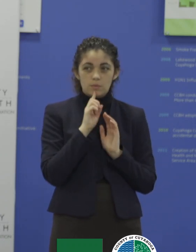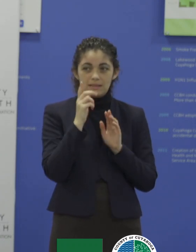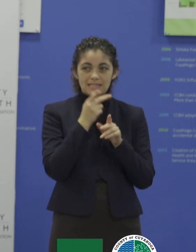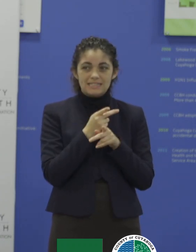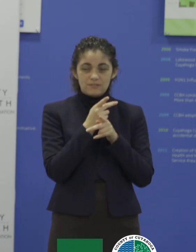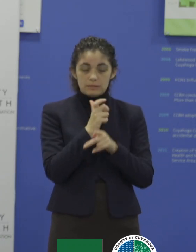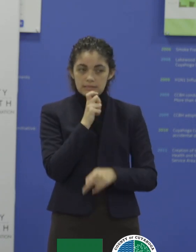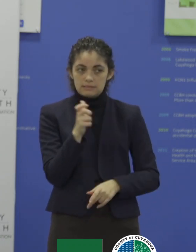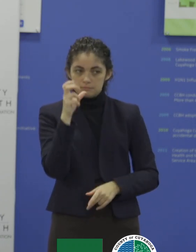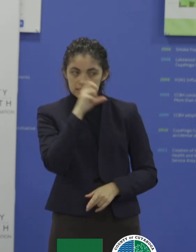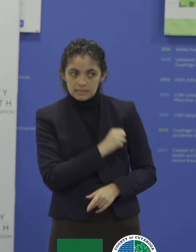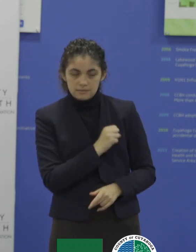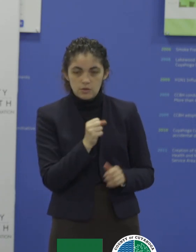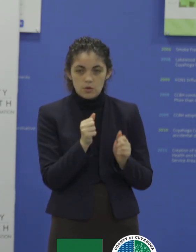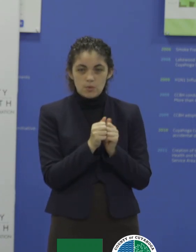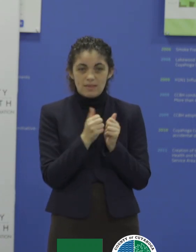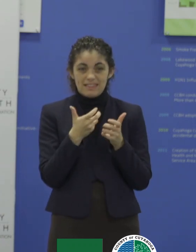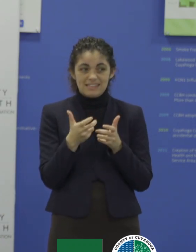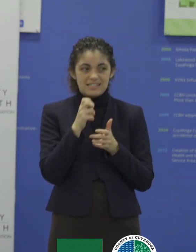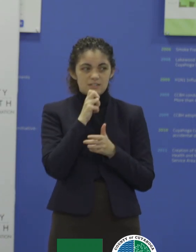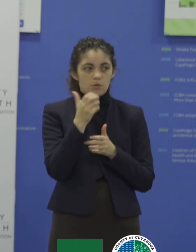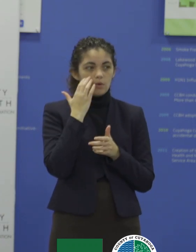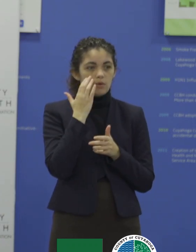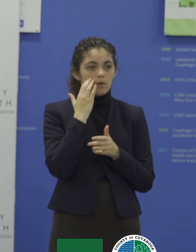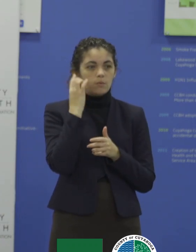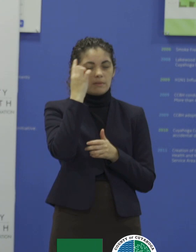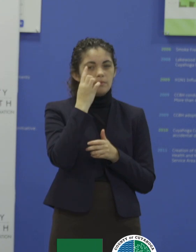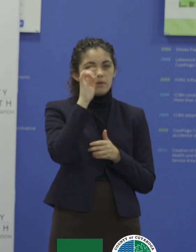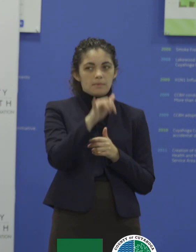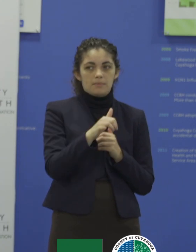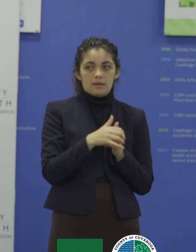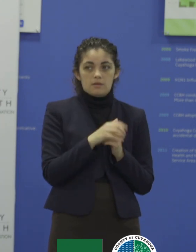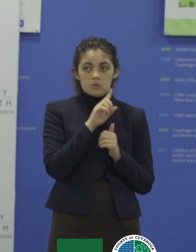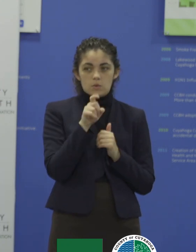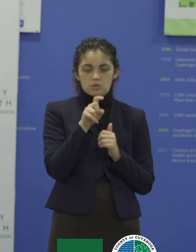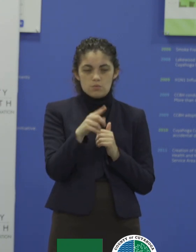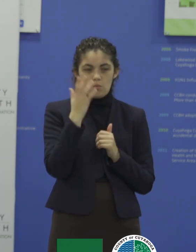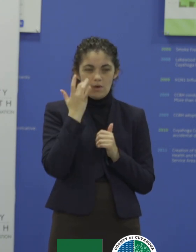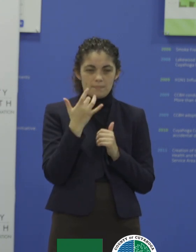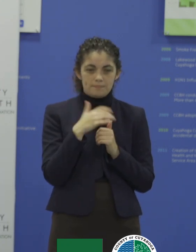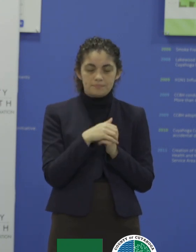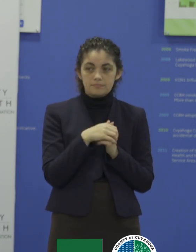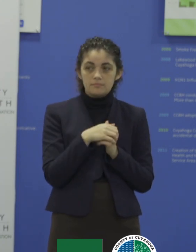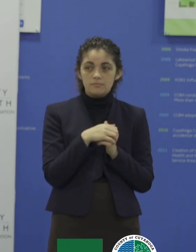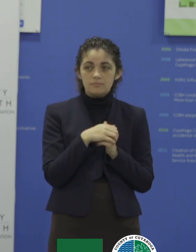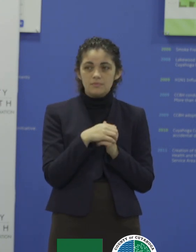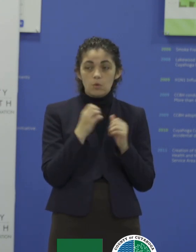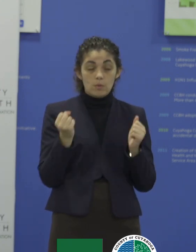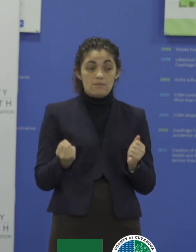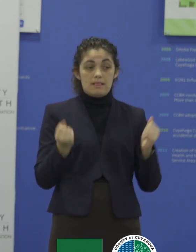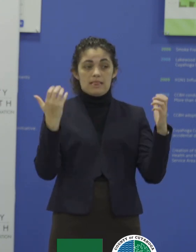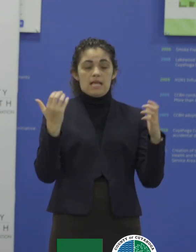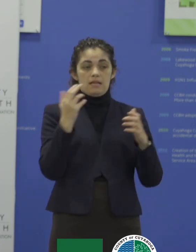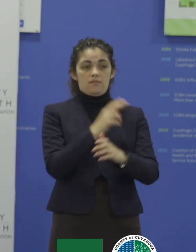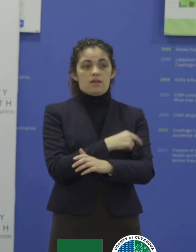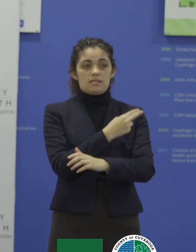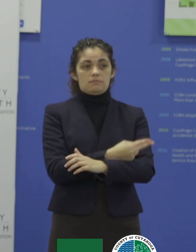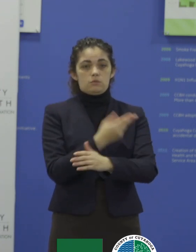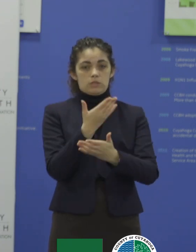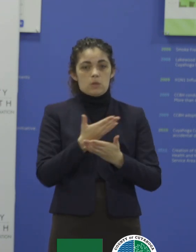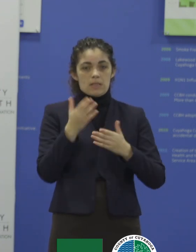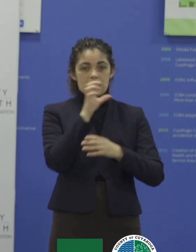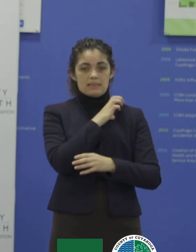not to speculate around things I don't know, but I actually have thought about that question a lot because we have such a robust medical industry here in